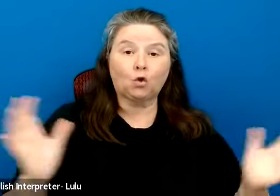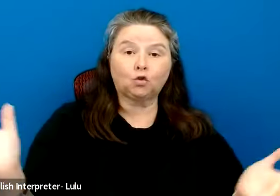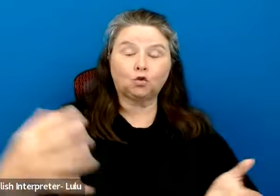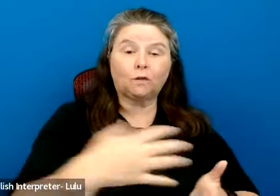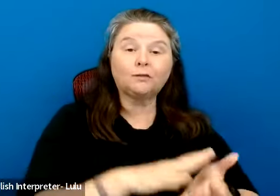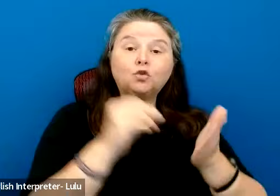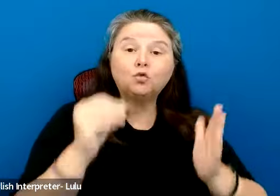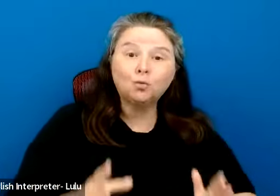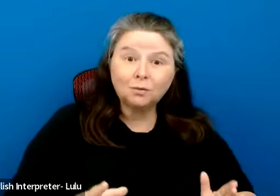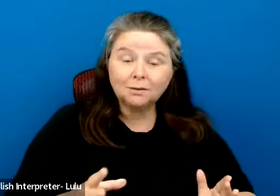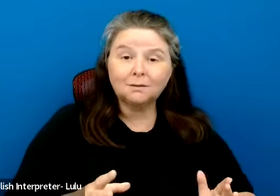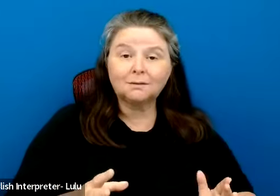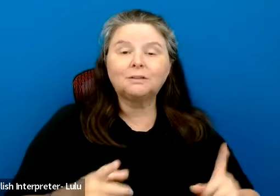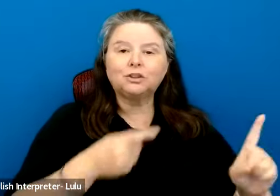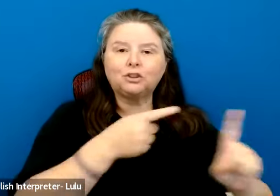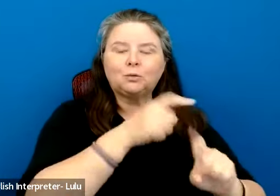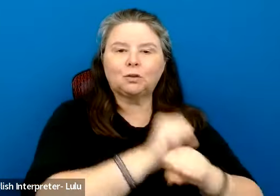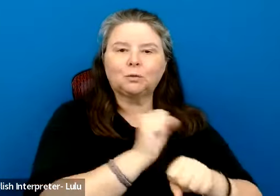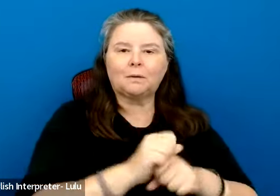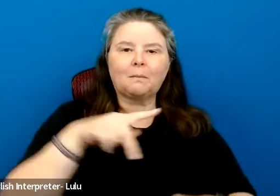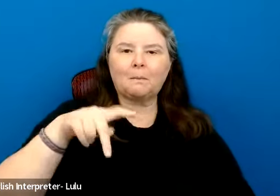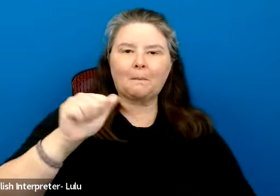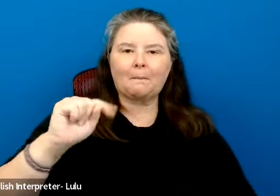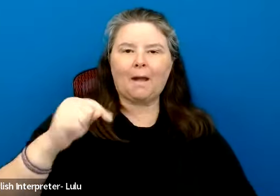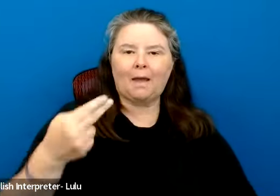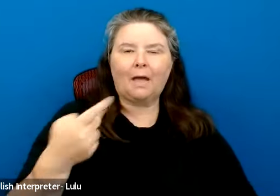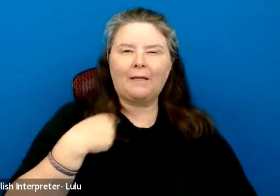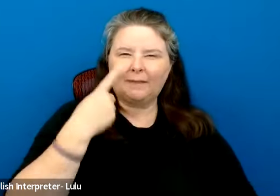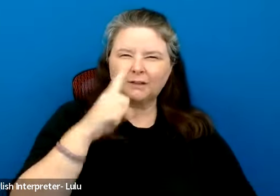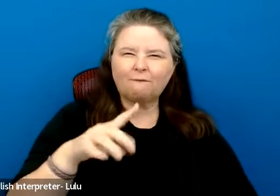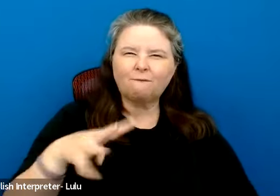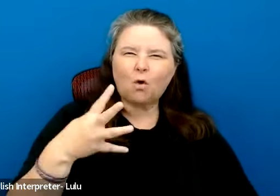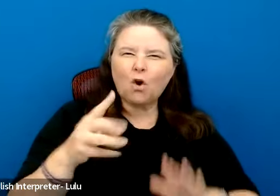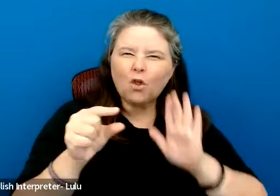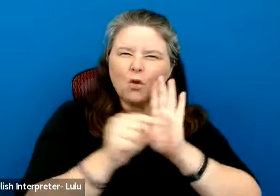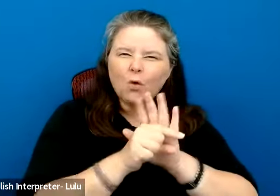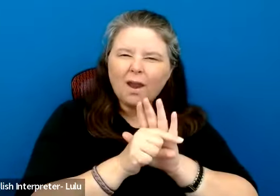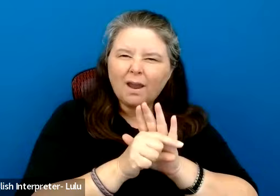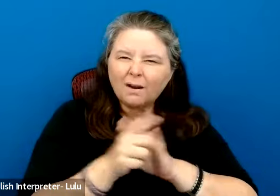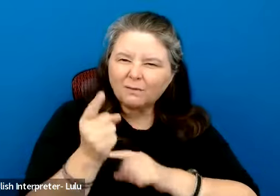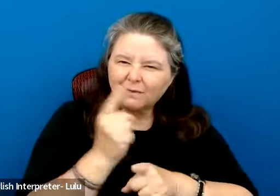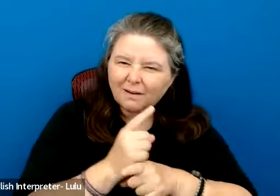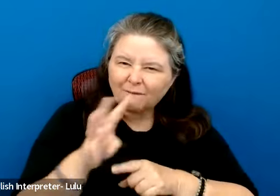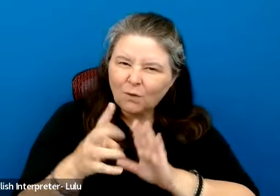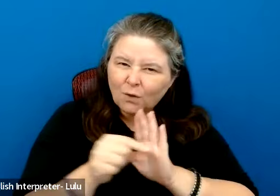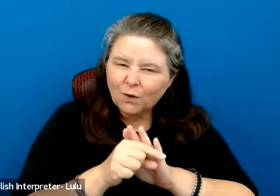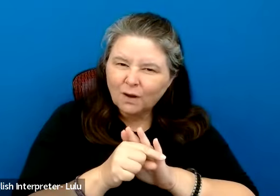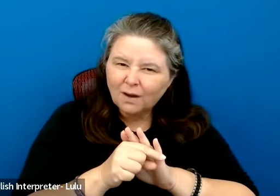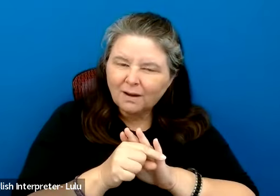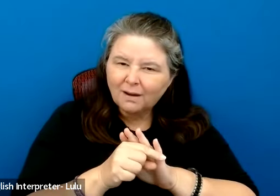student, actually. She works with Path. I think she's a fourth grader, Andrea, is that right?